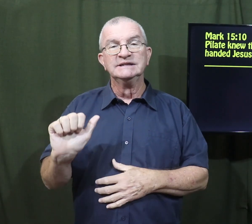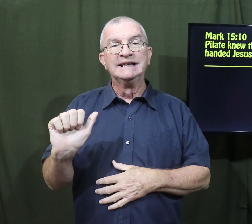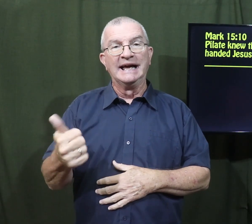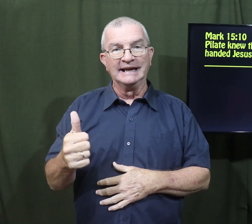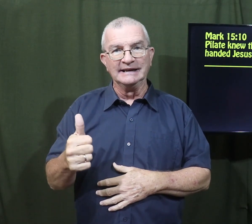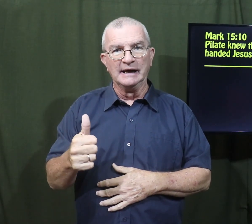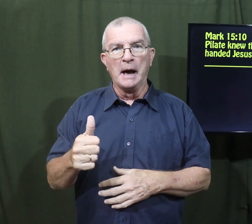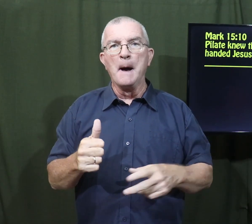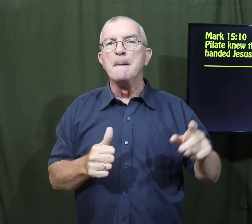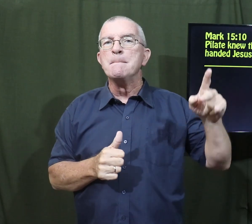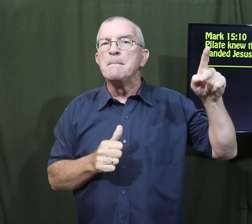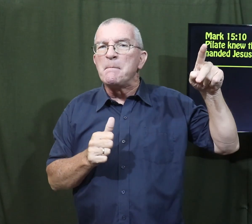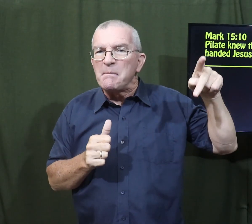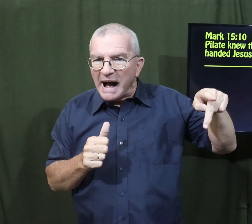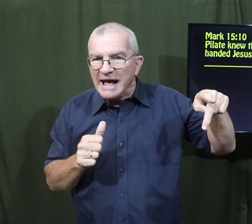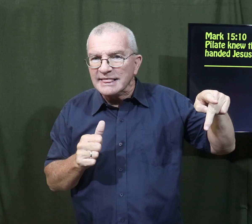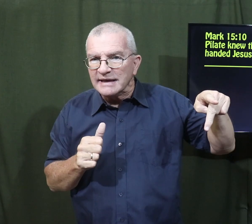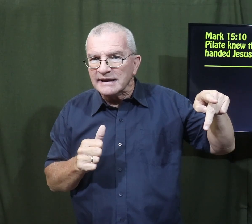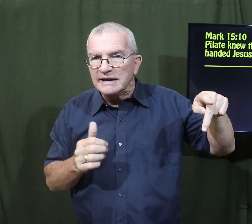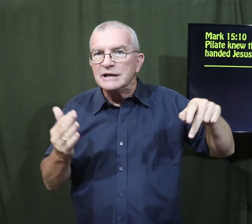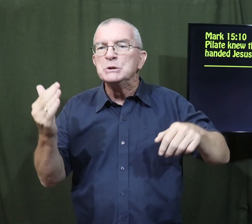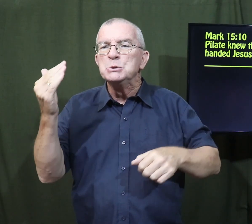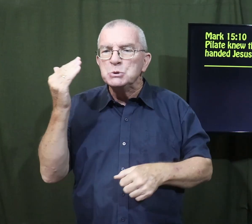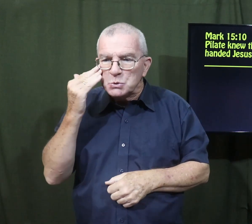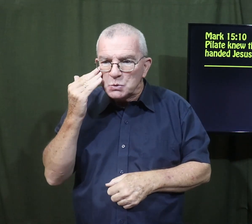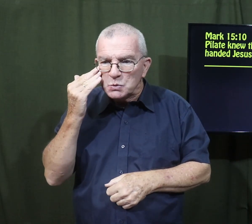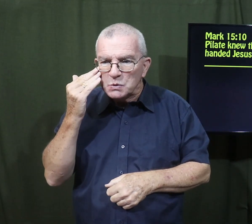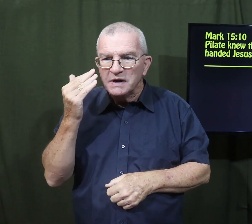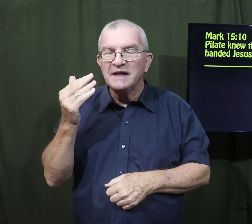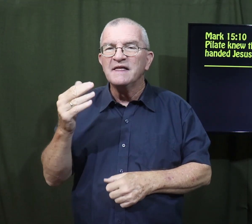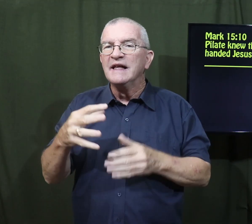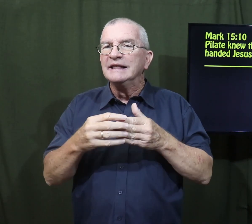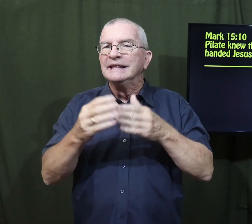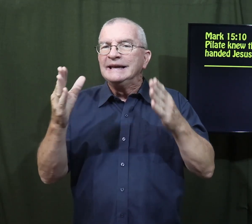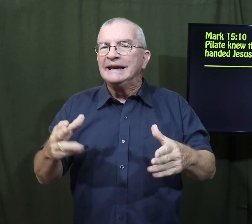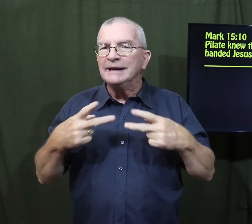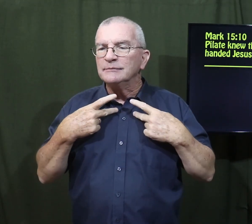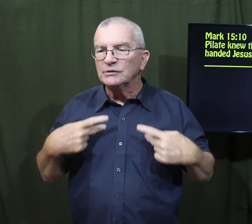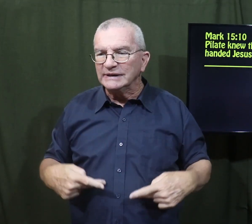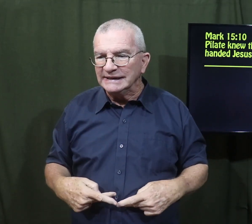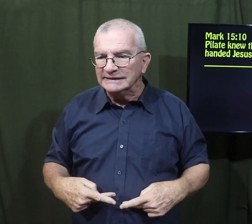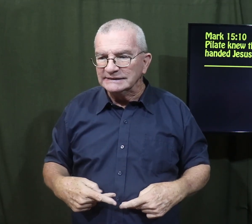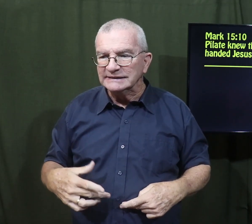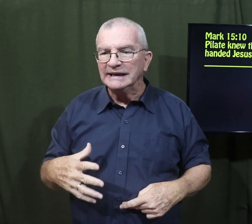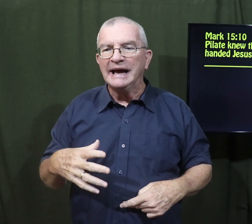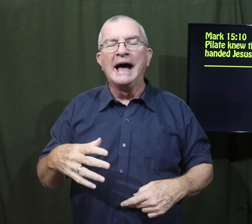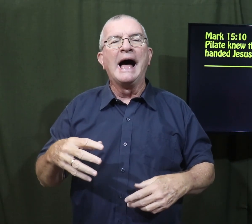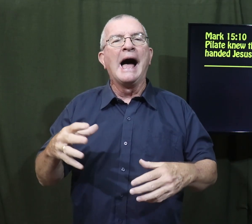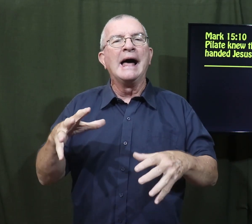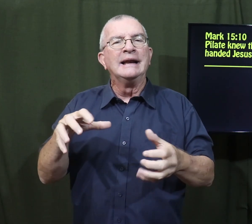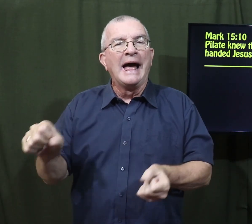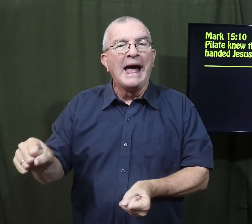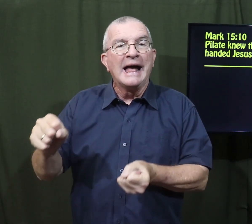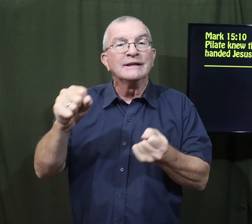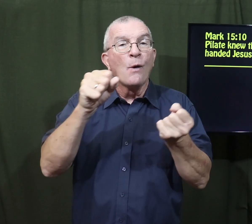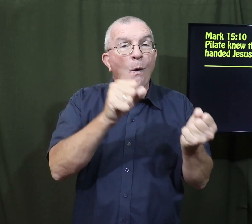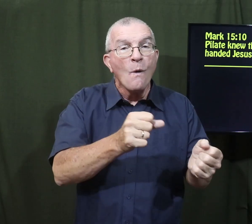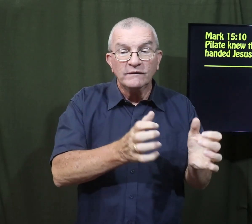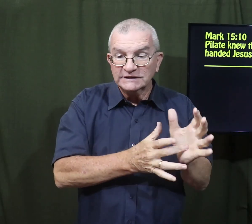Verse 10. Pilate knew that the leading priests had handed over